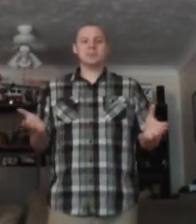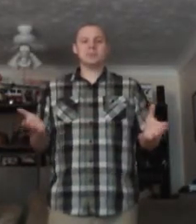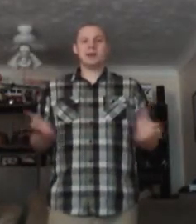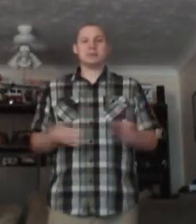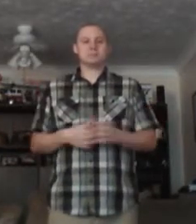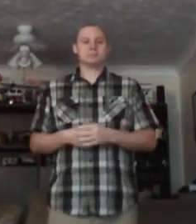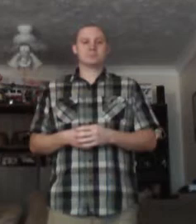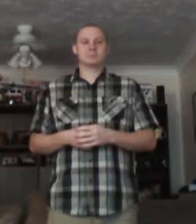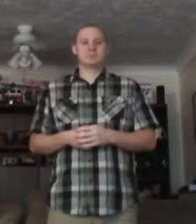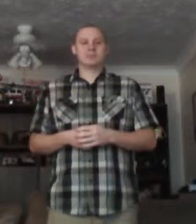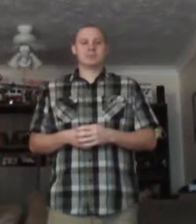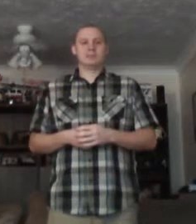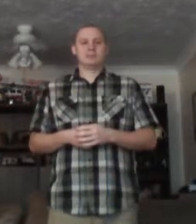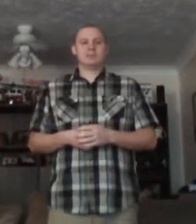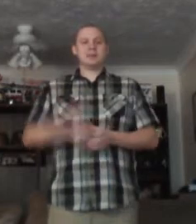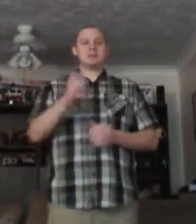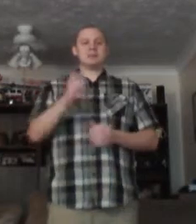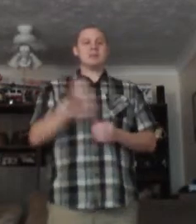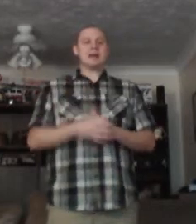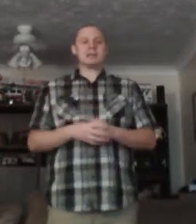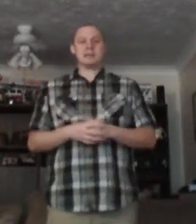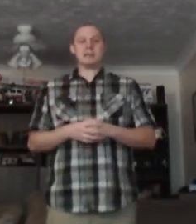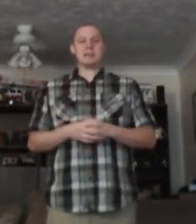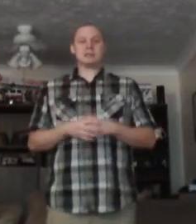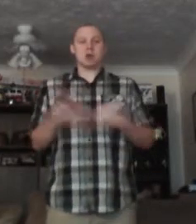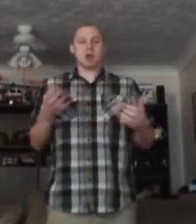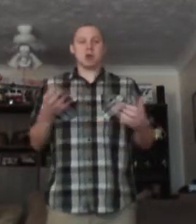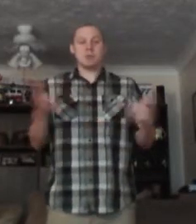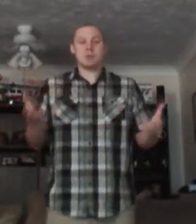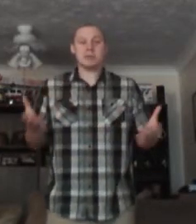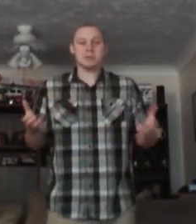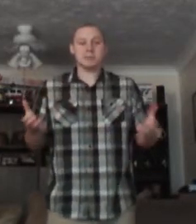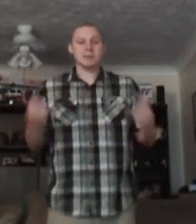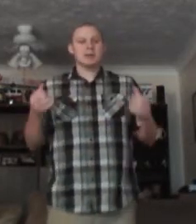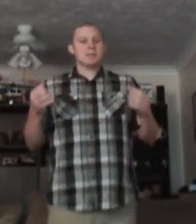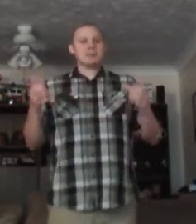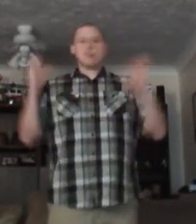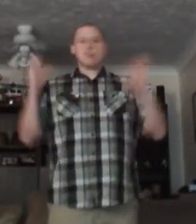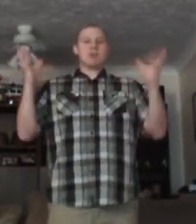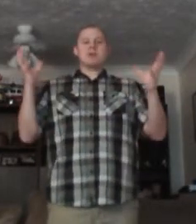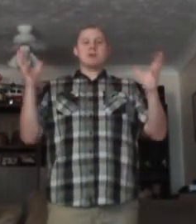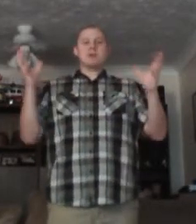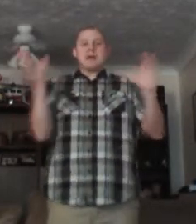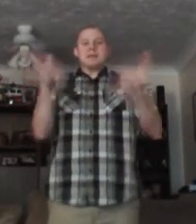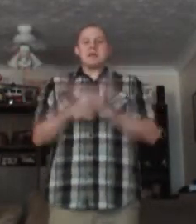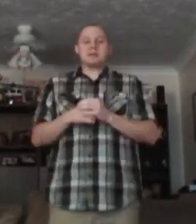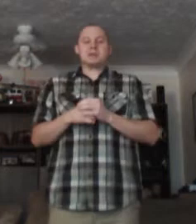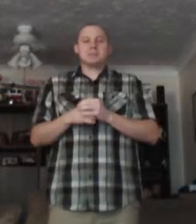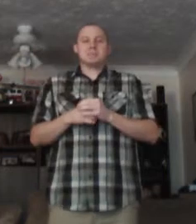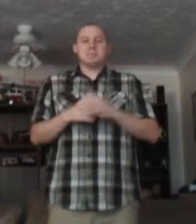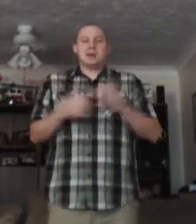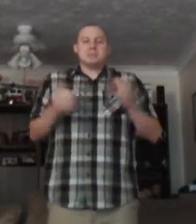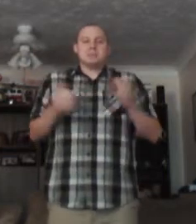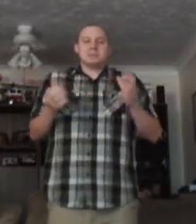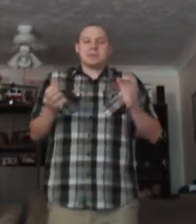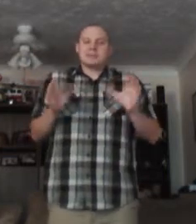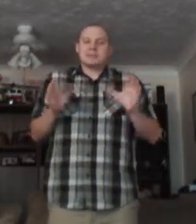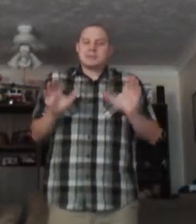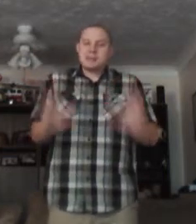now? Now this will be hectic because your heart will be racing, your mind will be going 90-0, but let's take this